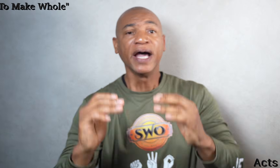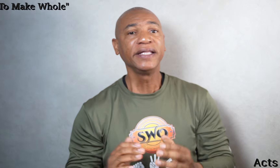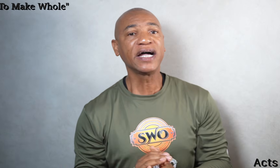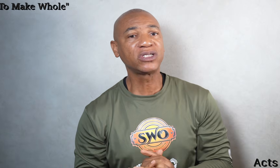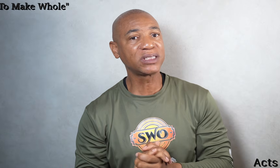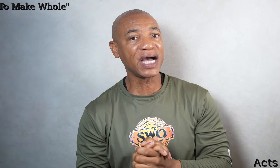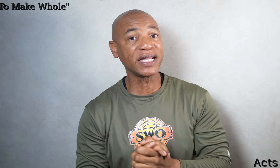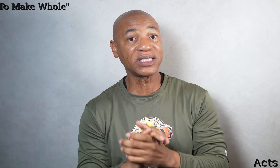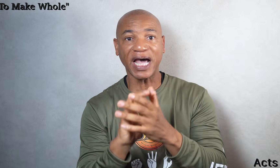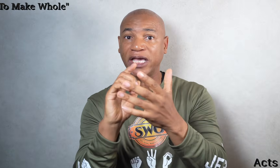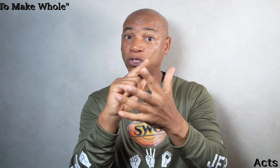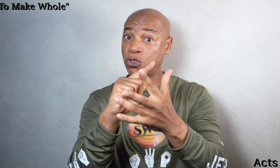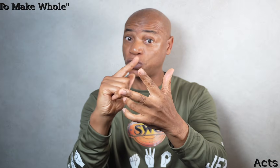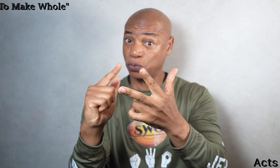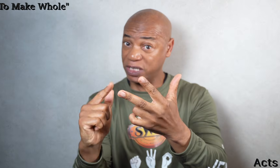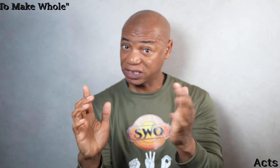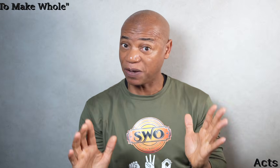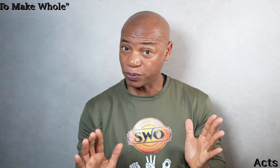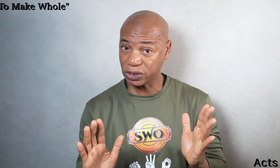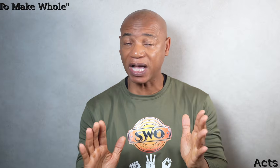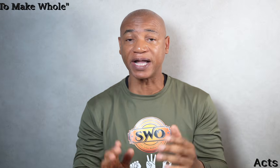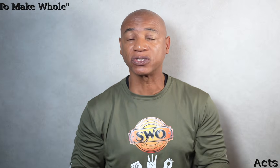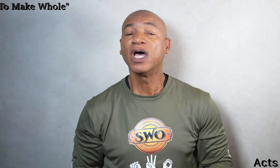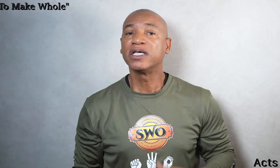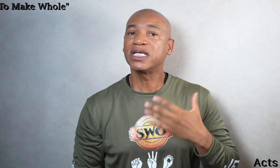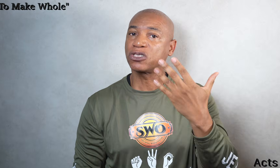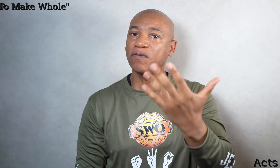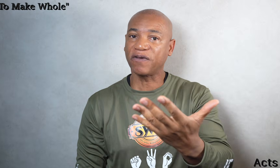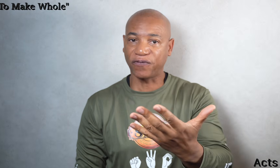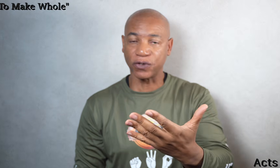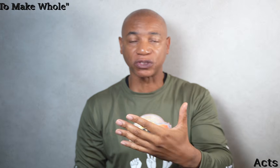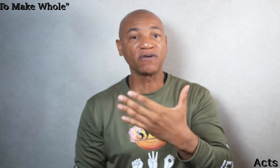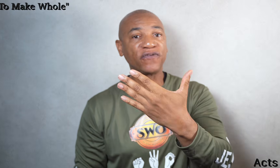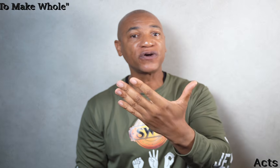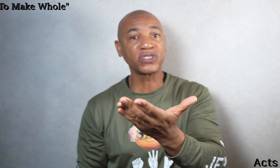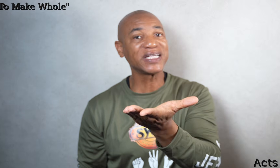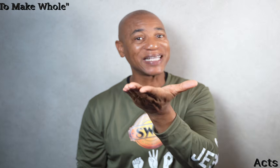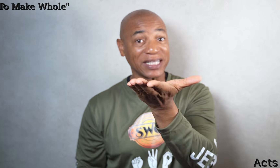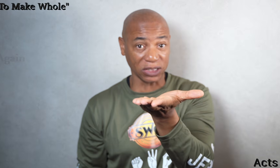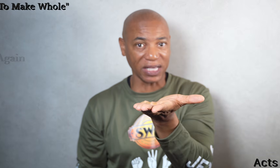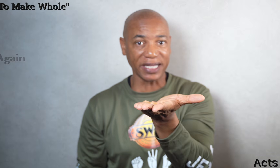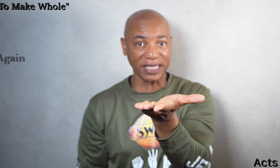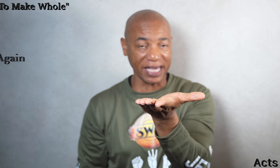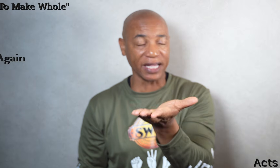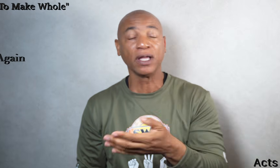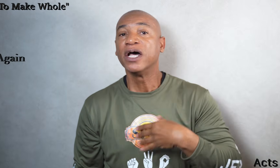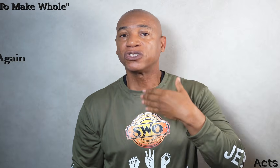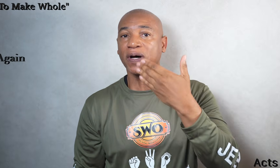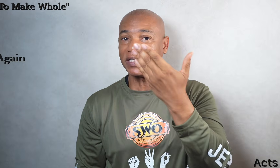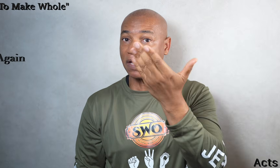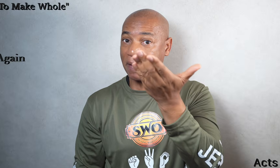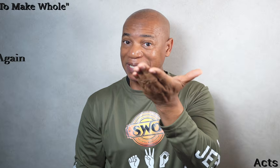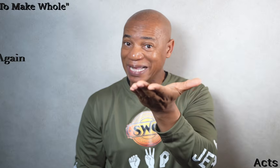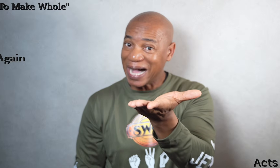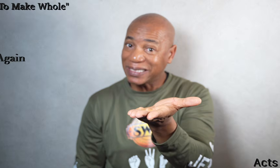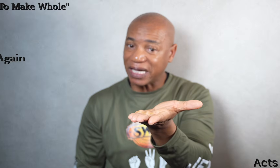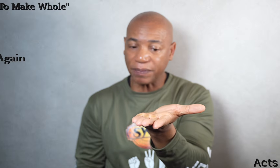Now to sign this, I use 3 separate signs. So let's go over the first. The first is like the sign again. So I take my non-dominant